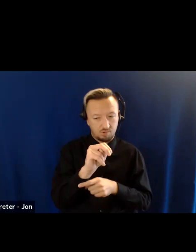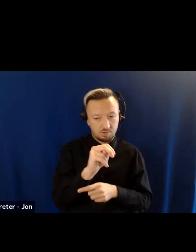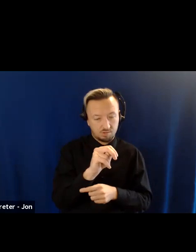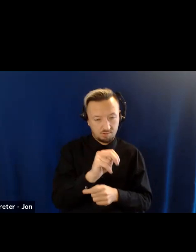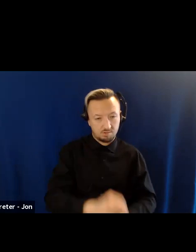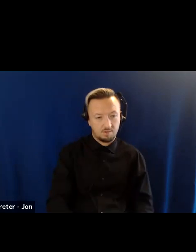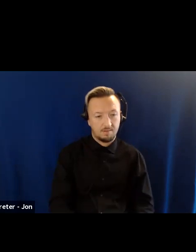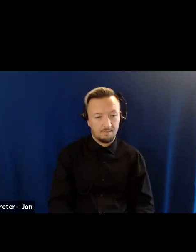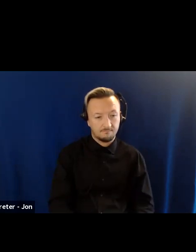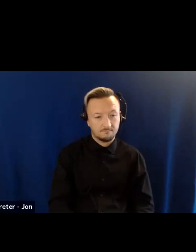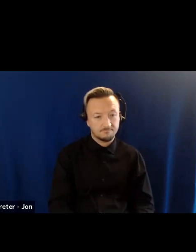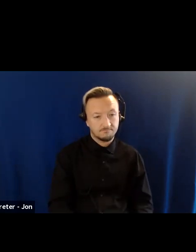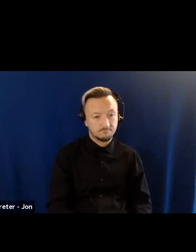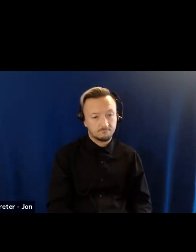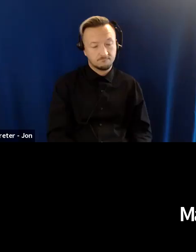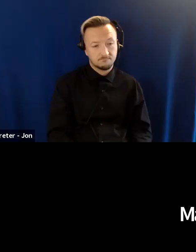Marcy?